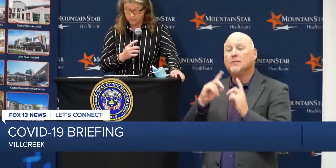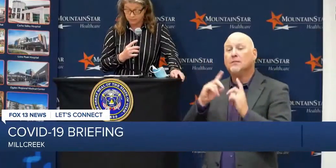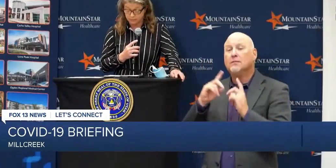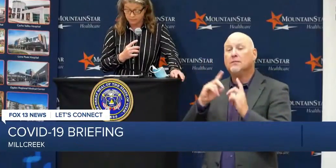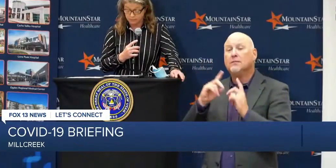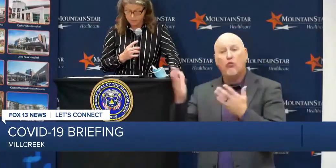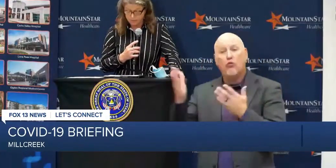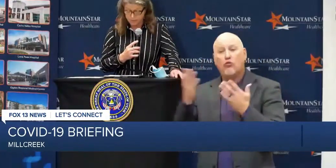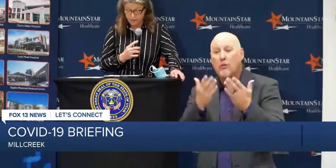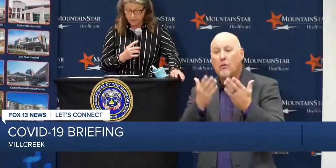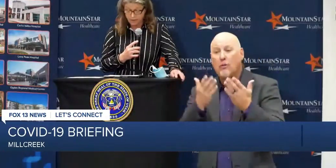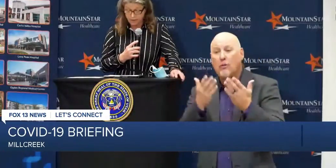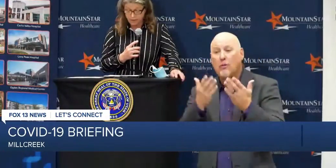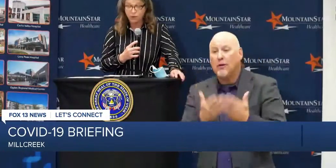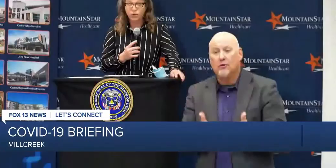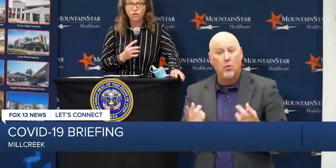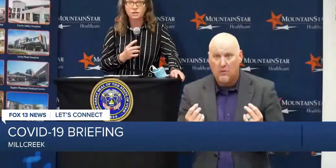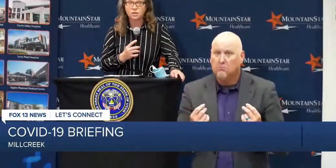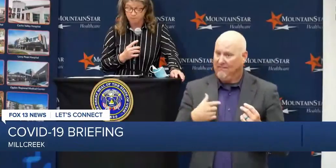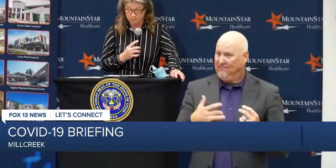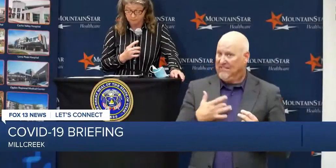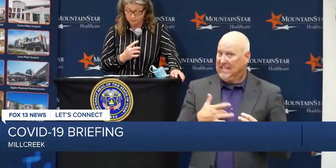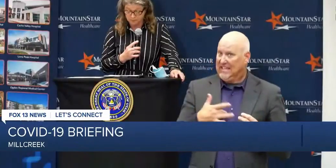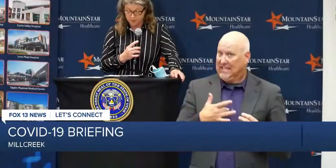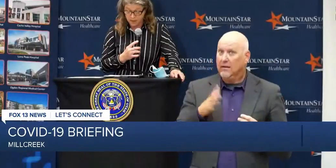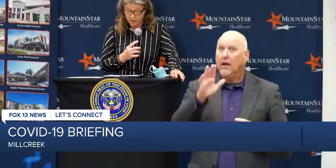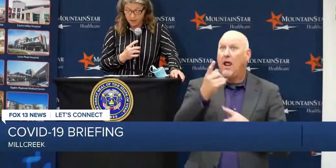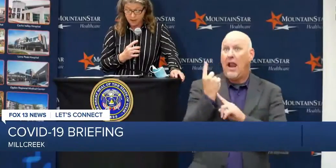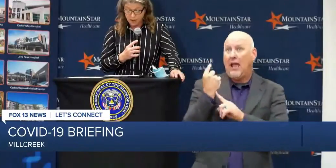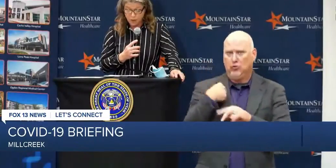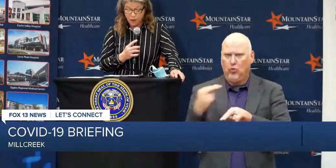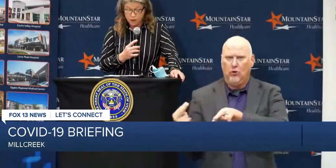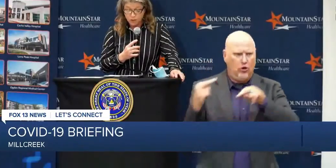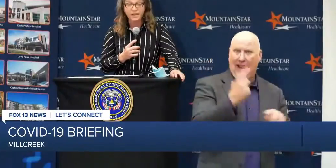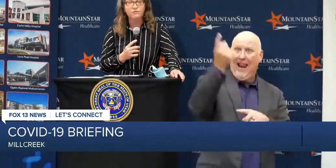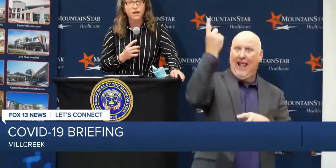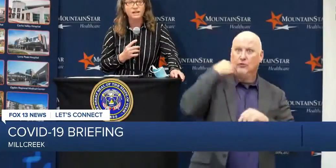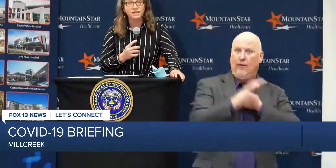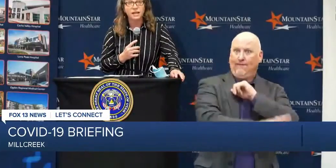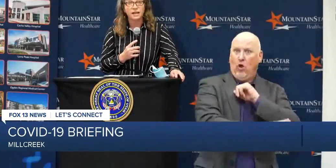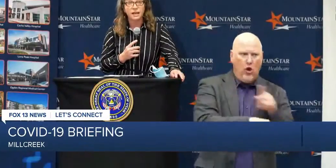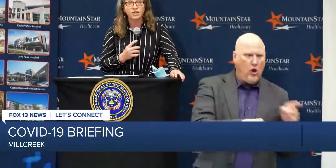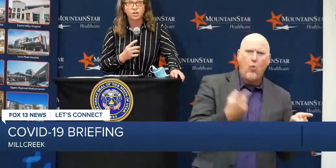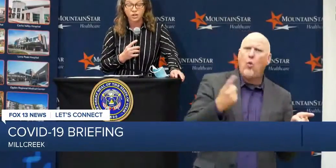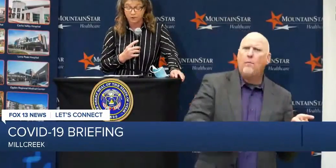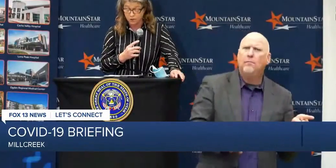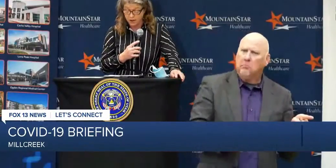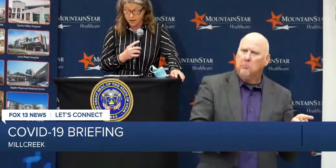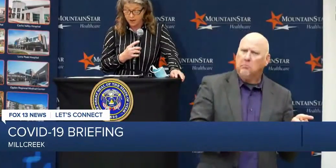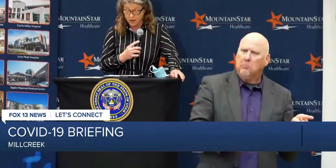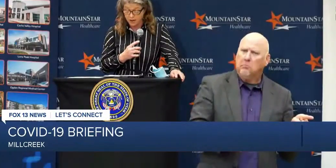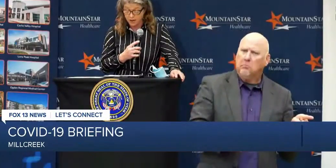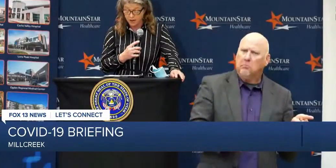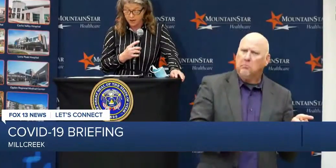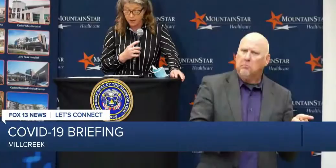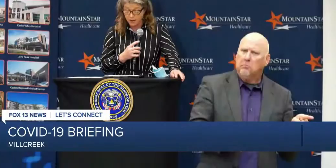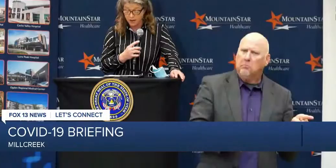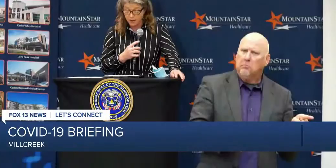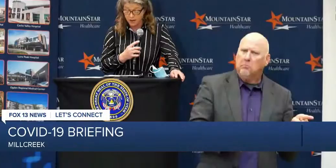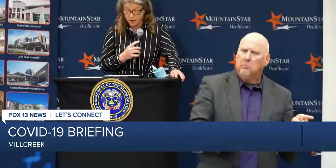work. You can choose to do them. You can also choose to get vaccinated and should if you're able